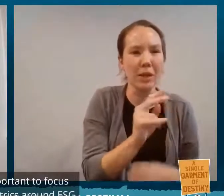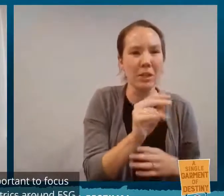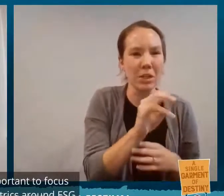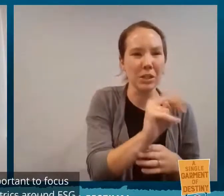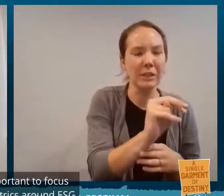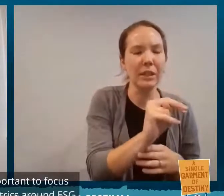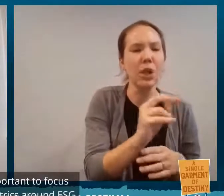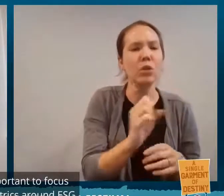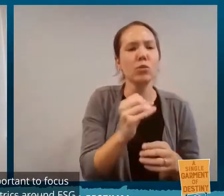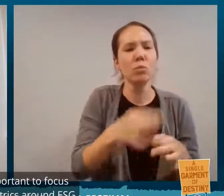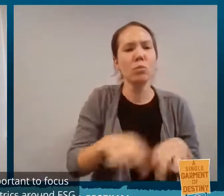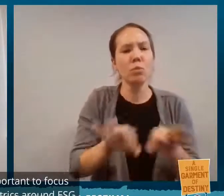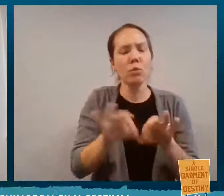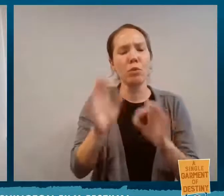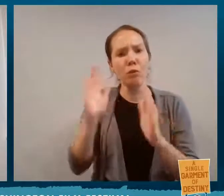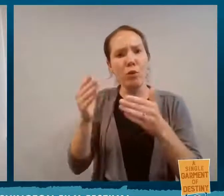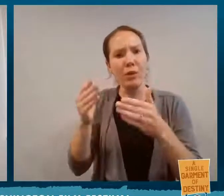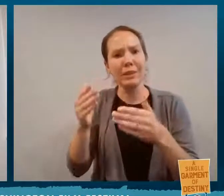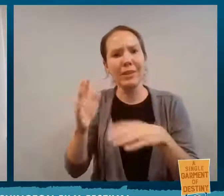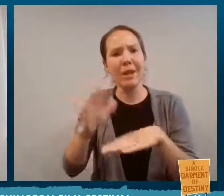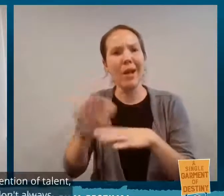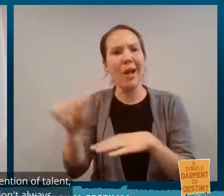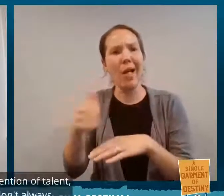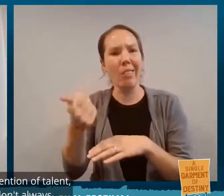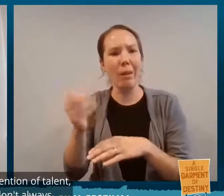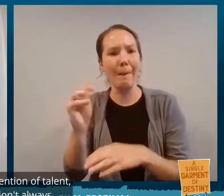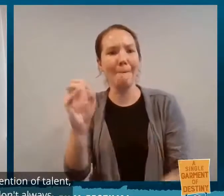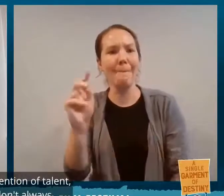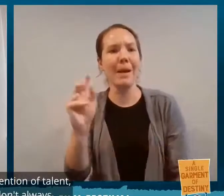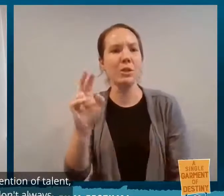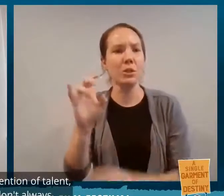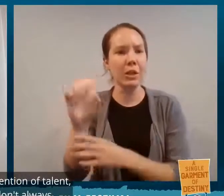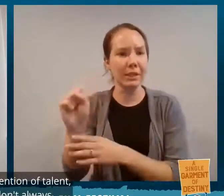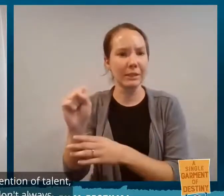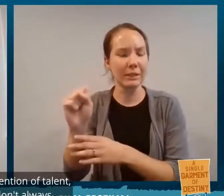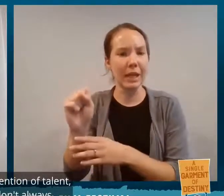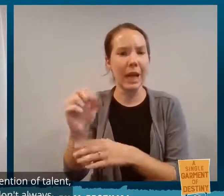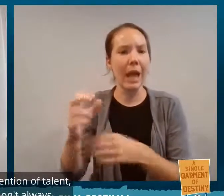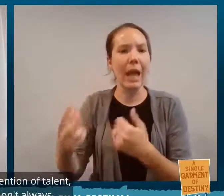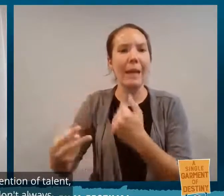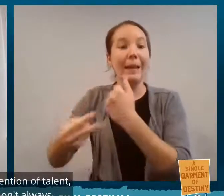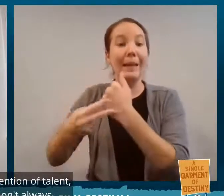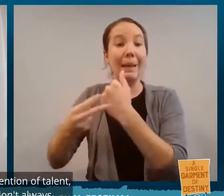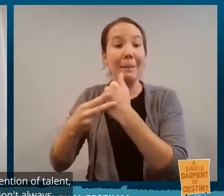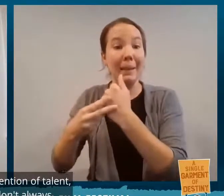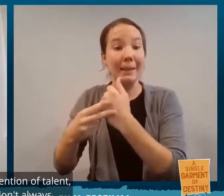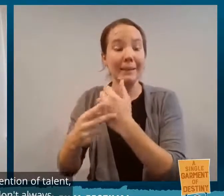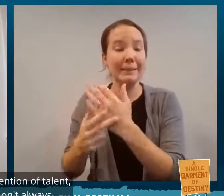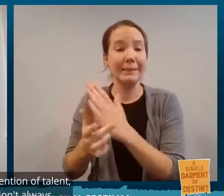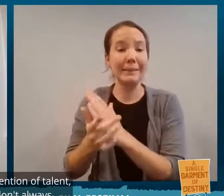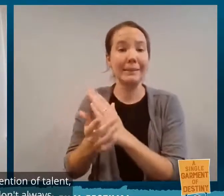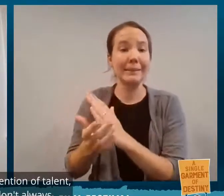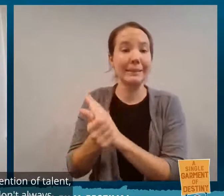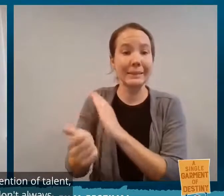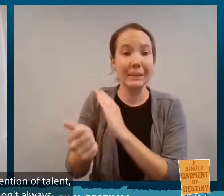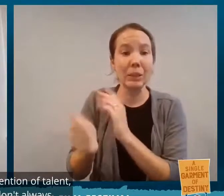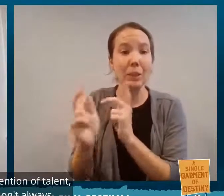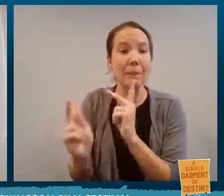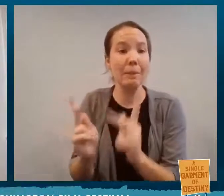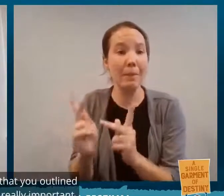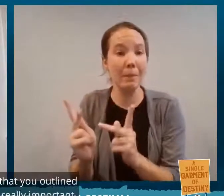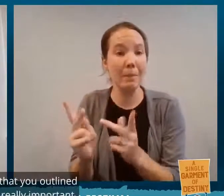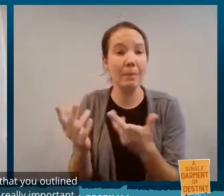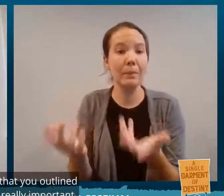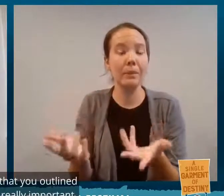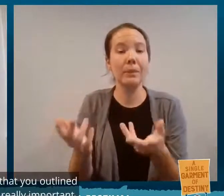other metrics around ESG, around retention of talent. People don't